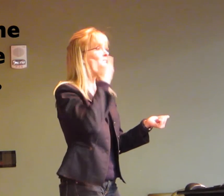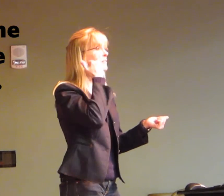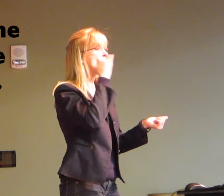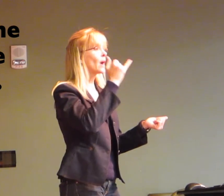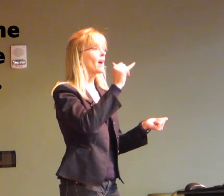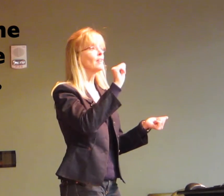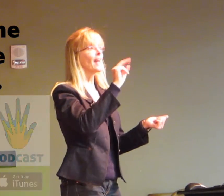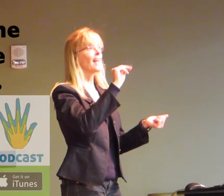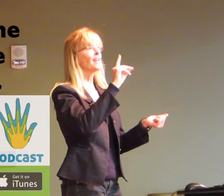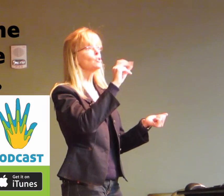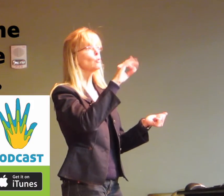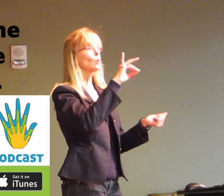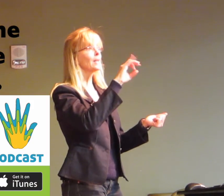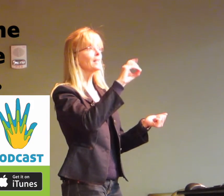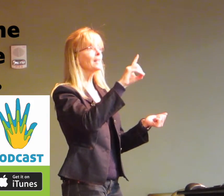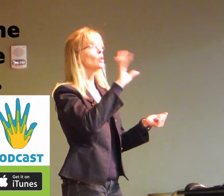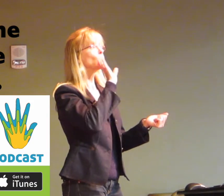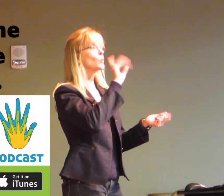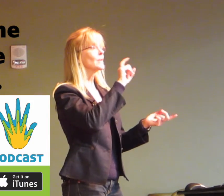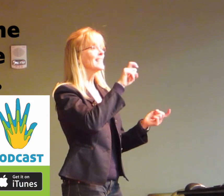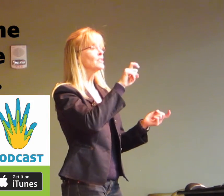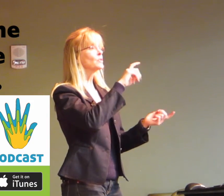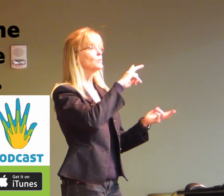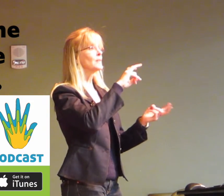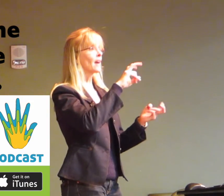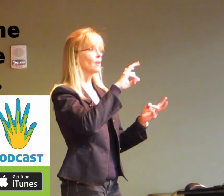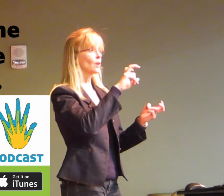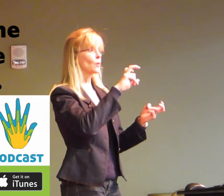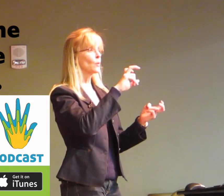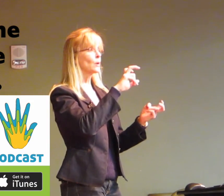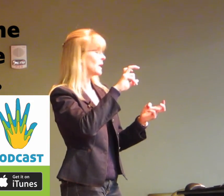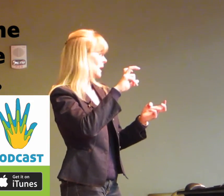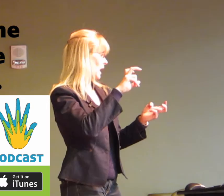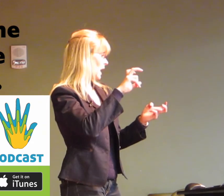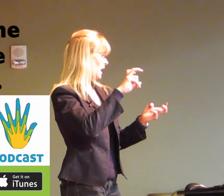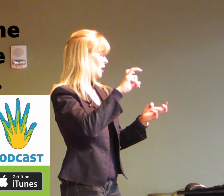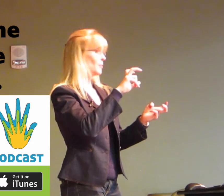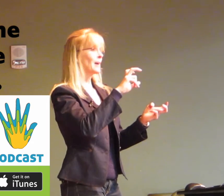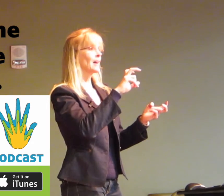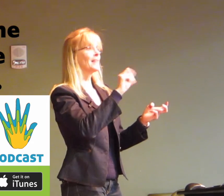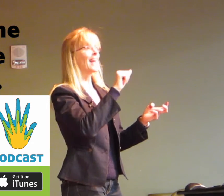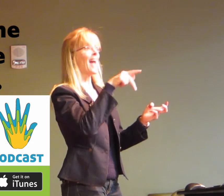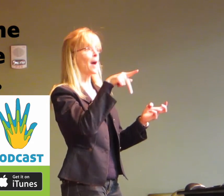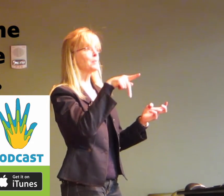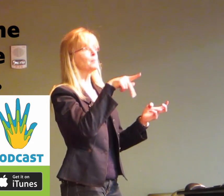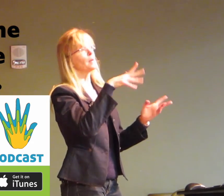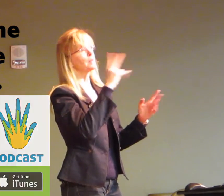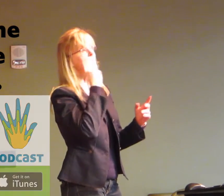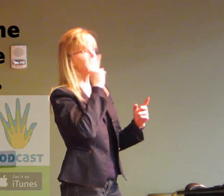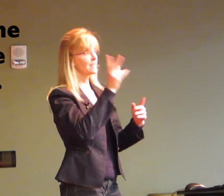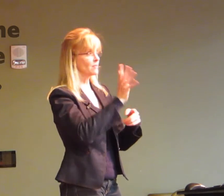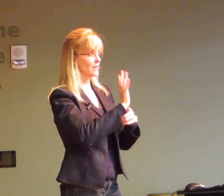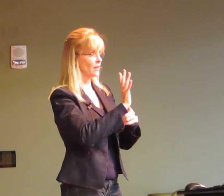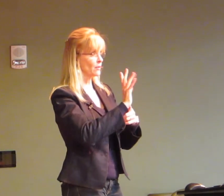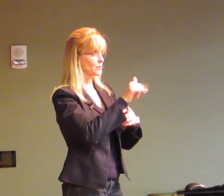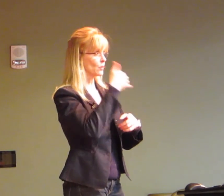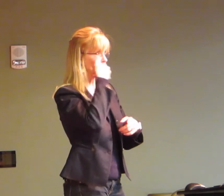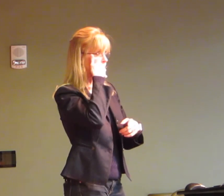If you have an Android, you will need to download the app to be able to see videos on your